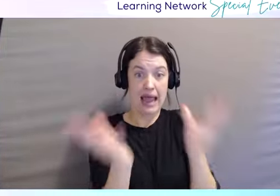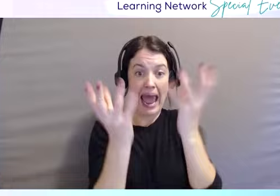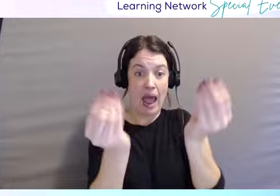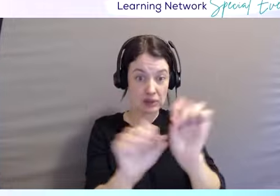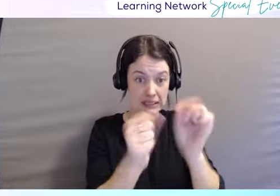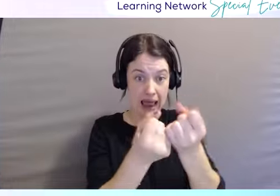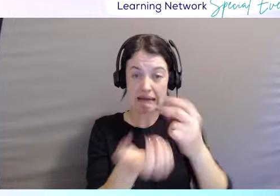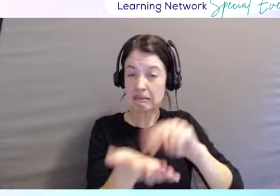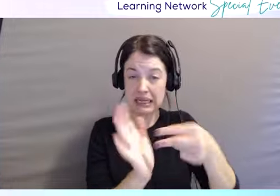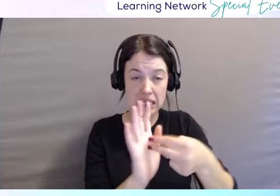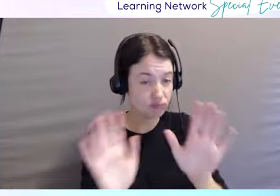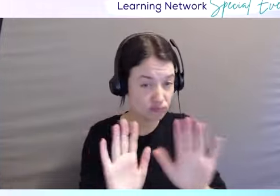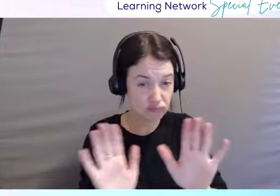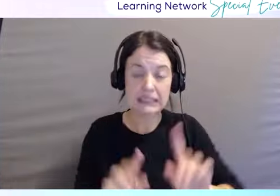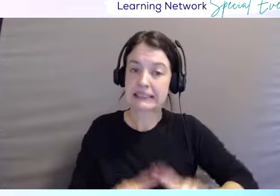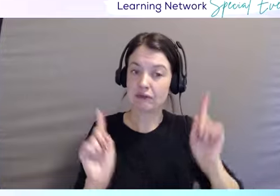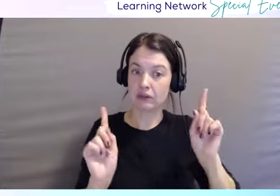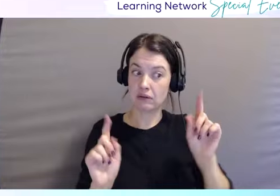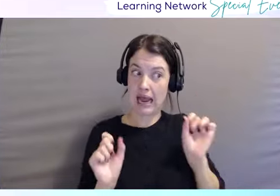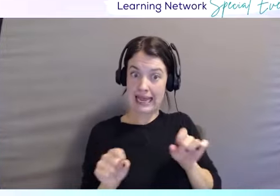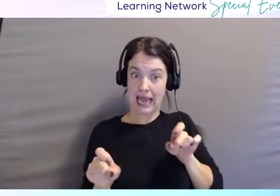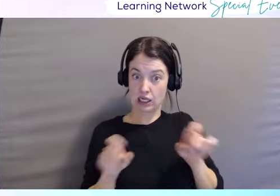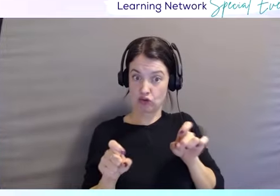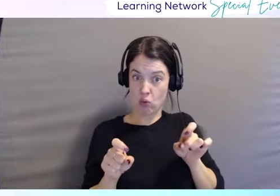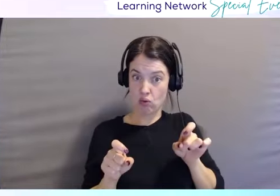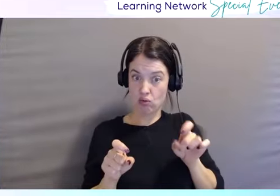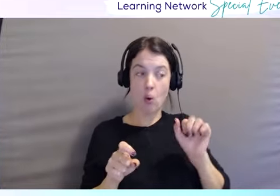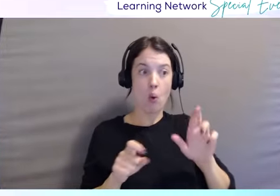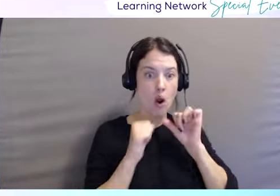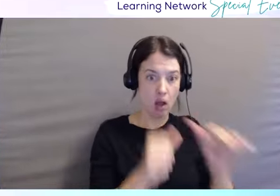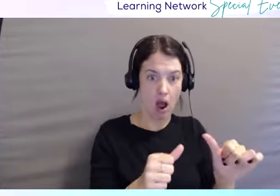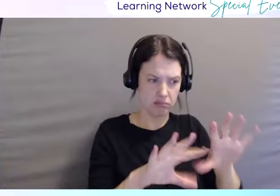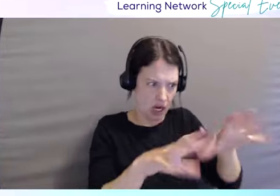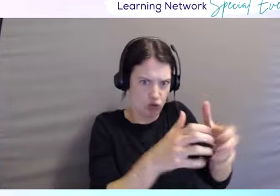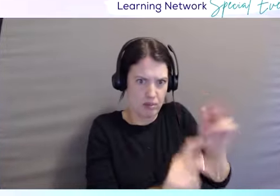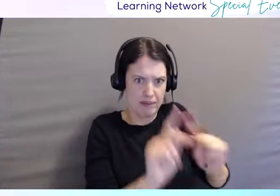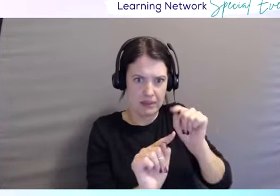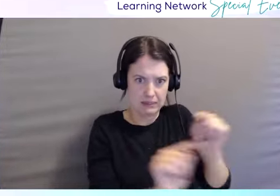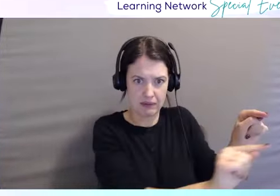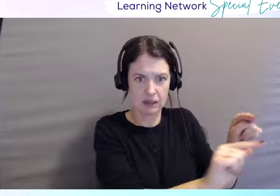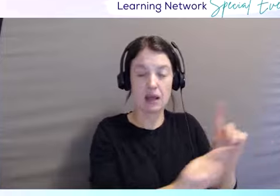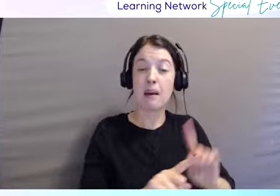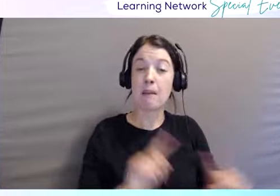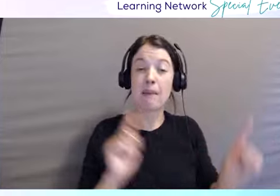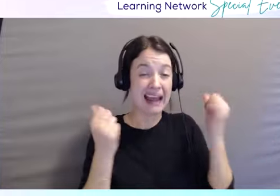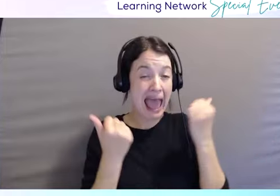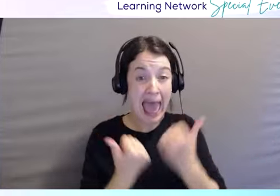to control or not a group of people, but none are liberating. And it is no